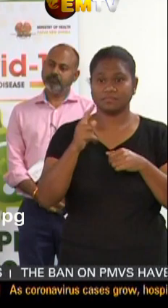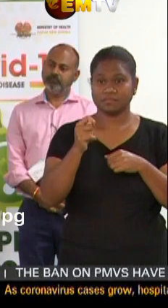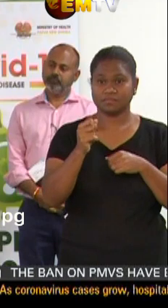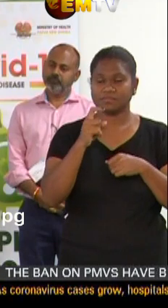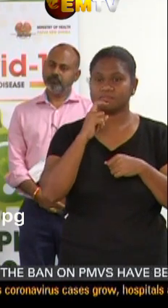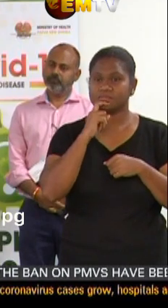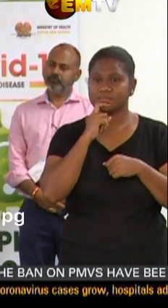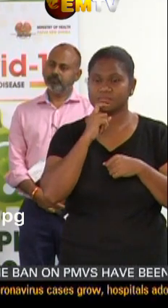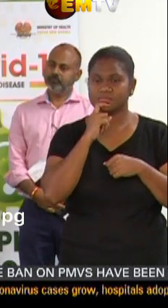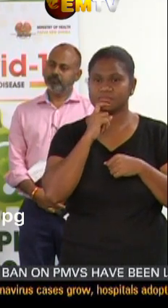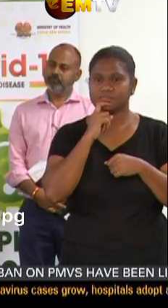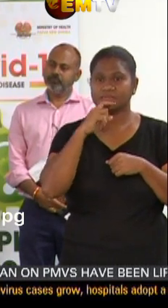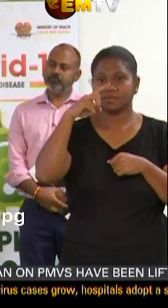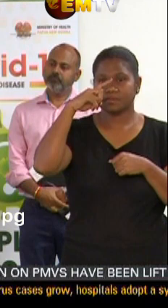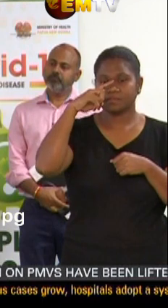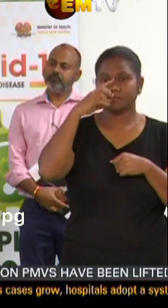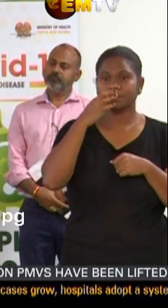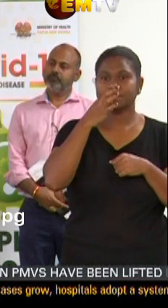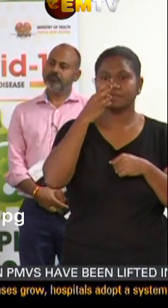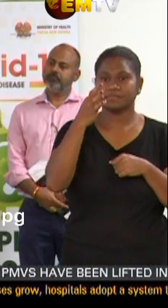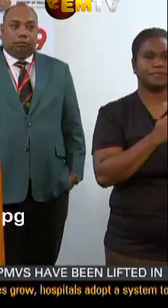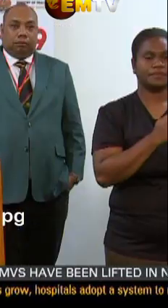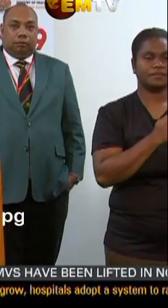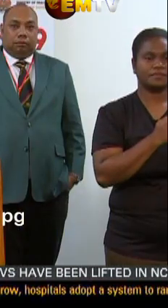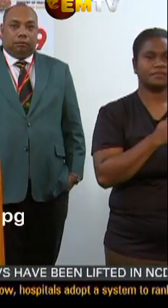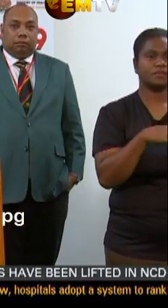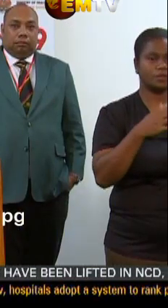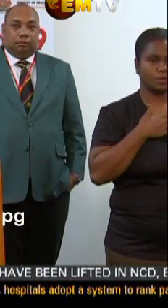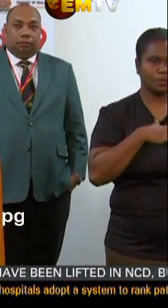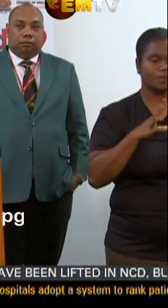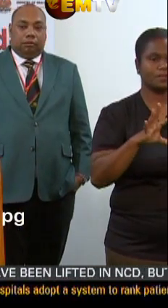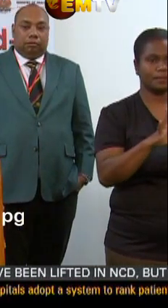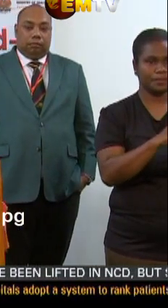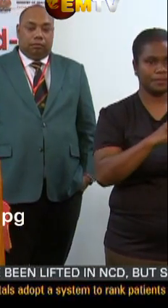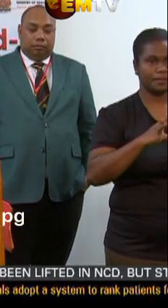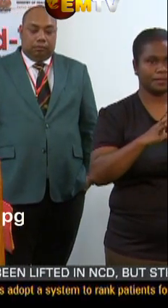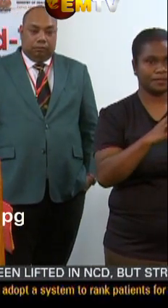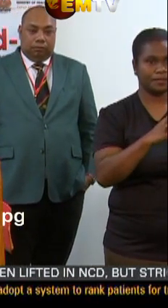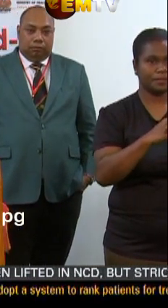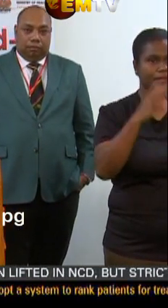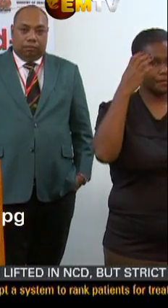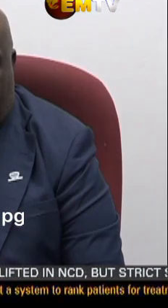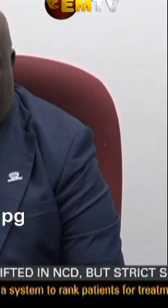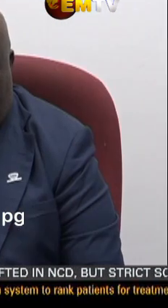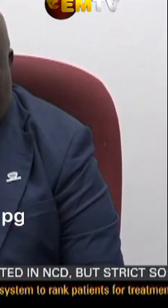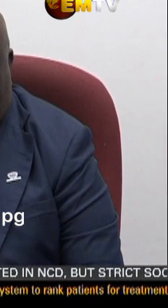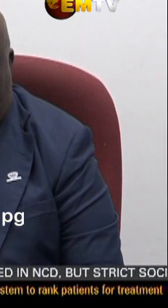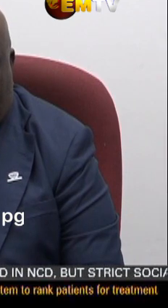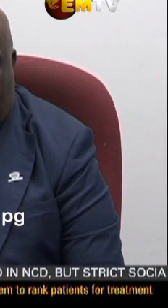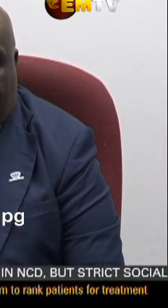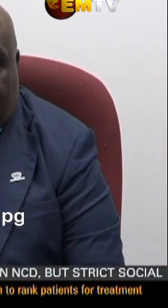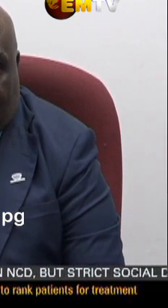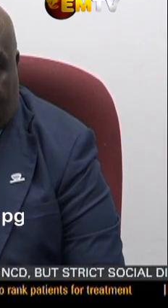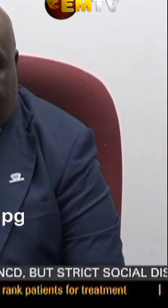to use mass media to drive key messaging and awareness on the COVID-19 pandemic in the country. Information